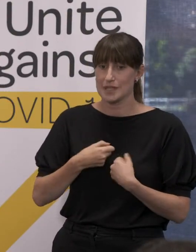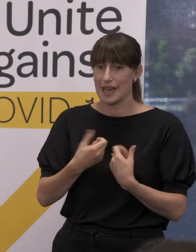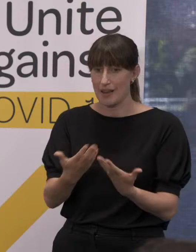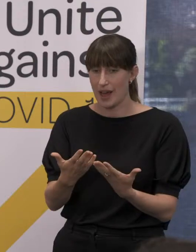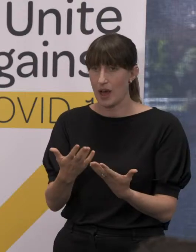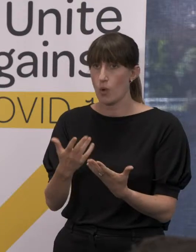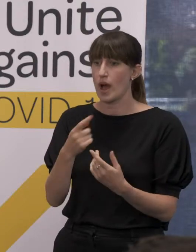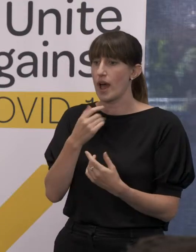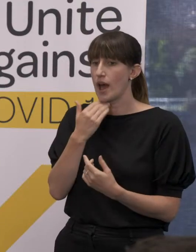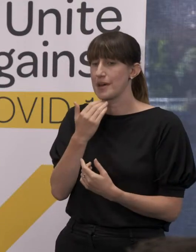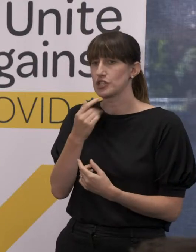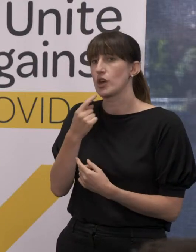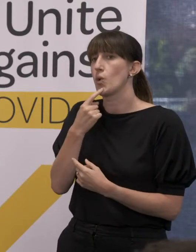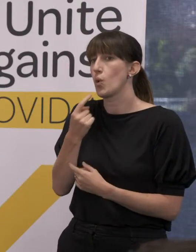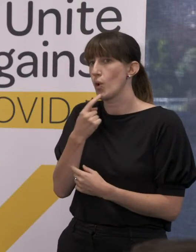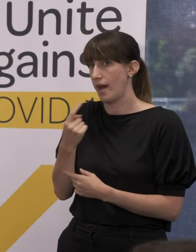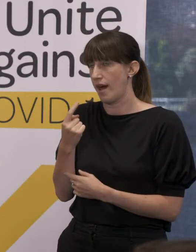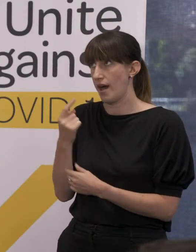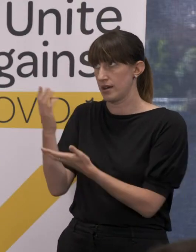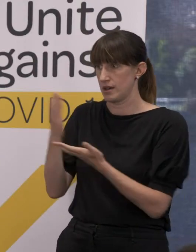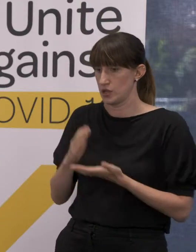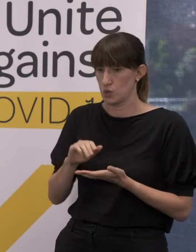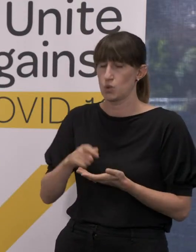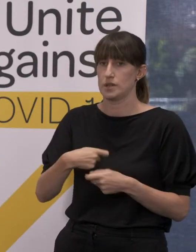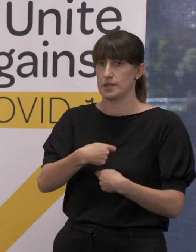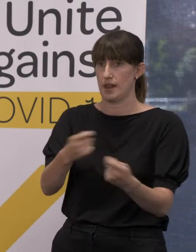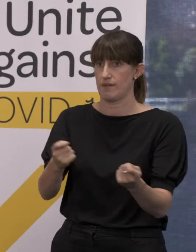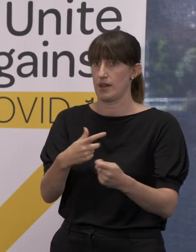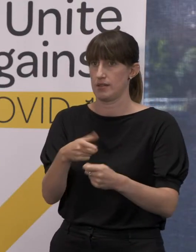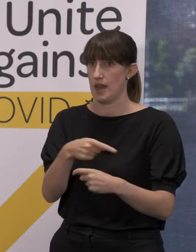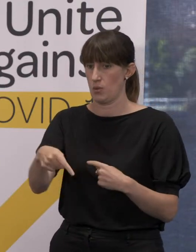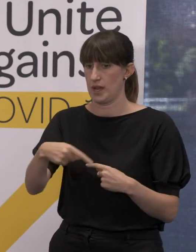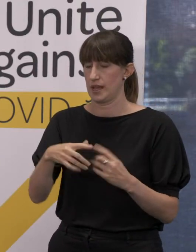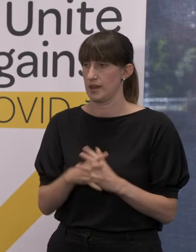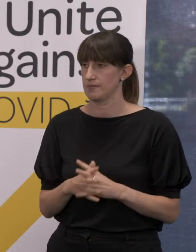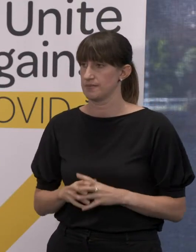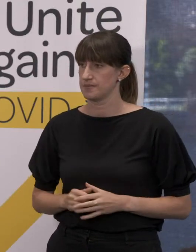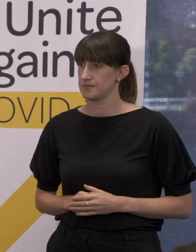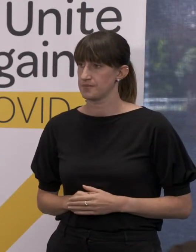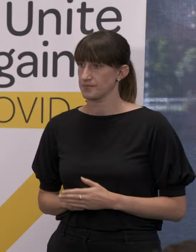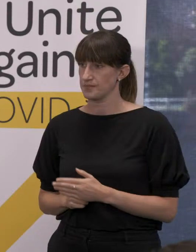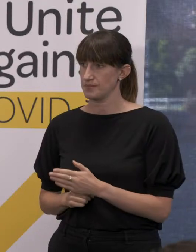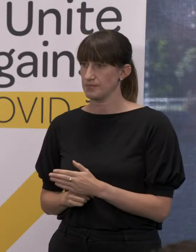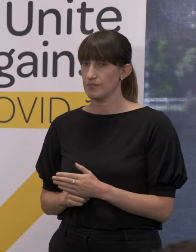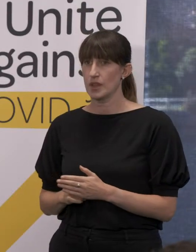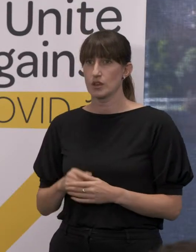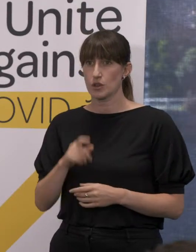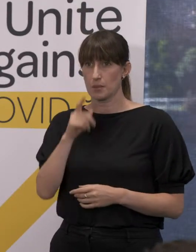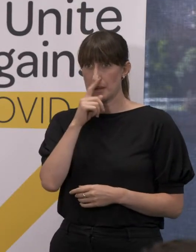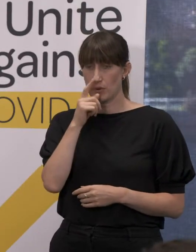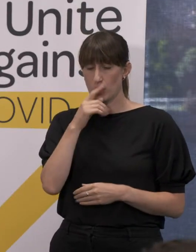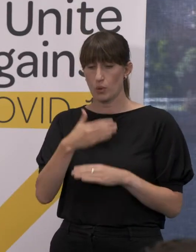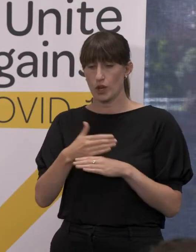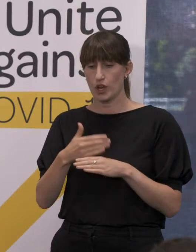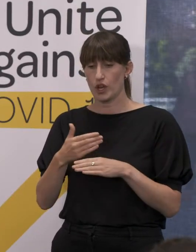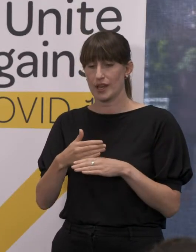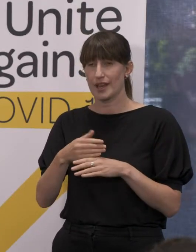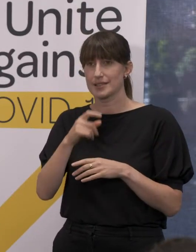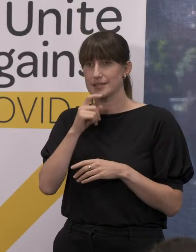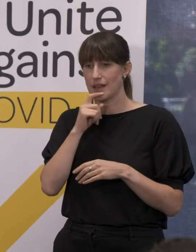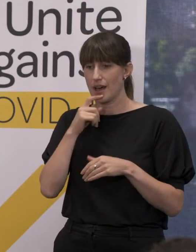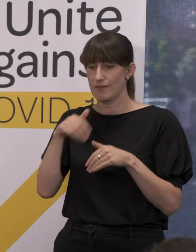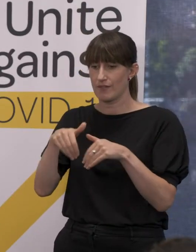that week. The plan was for people who are working on the front line who don't get vaccinated to be pulled off the front line